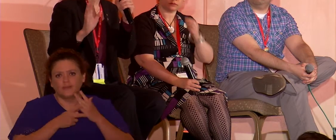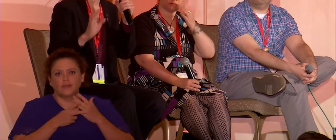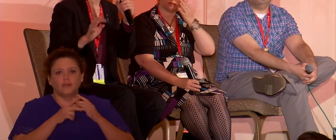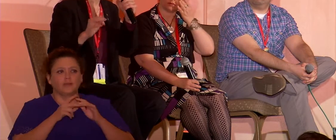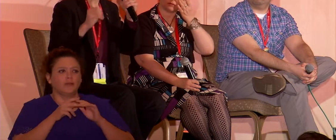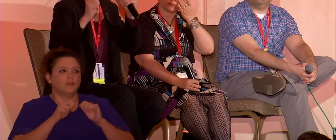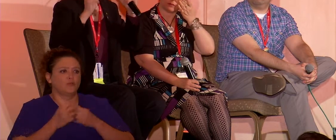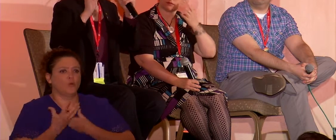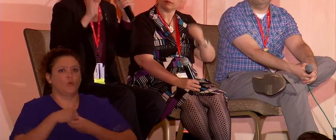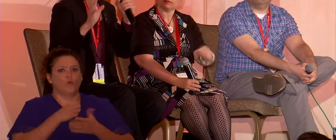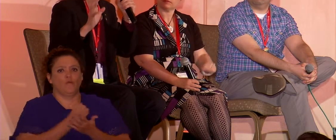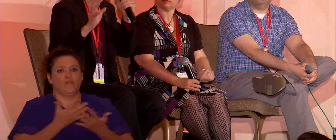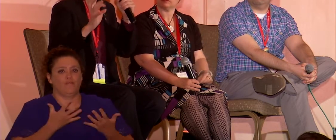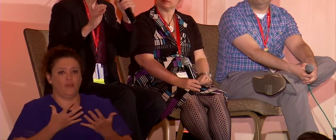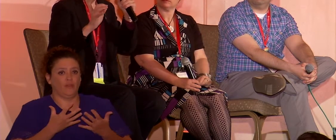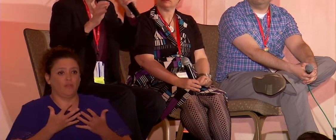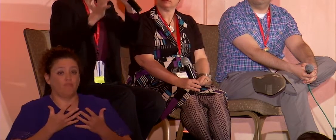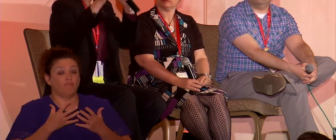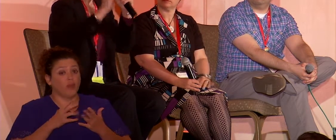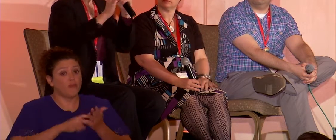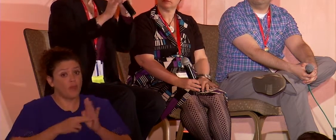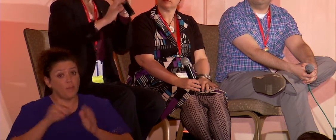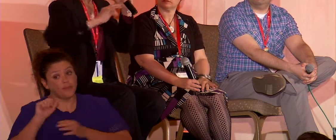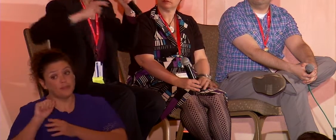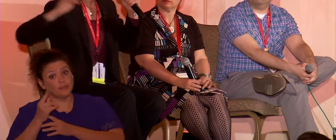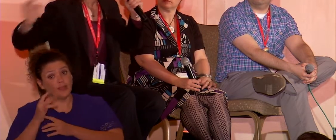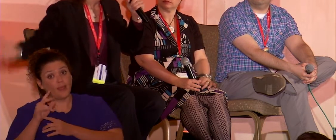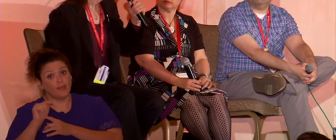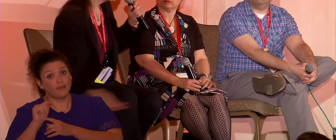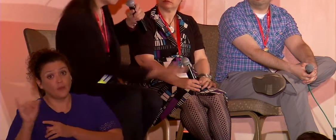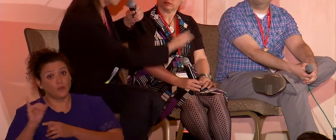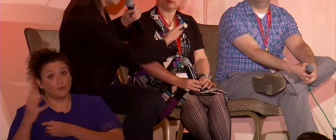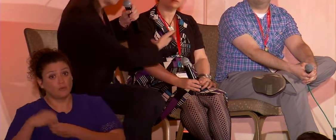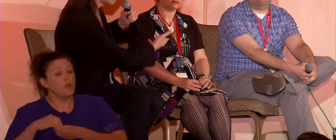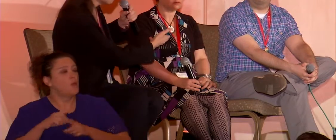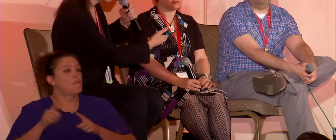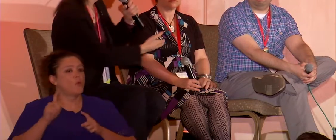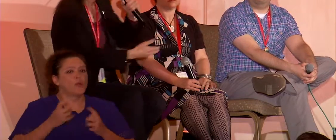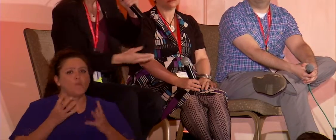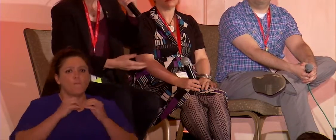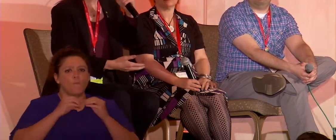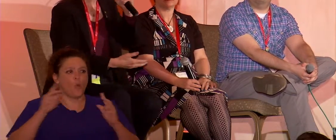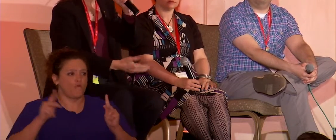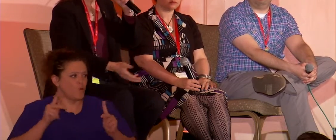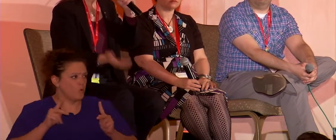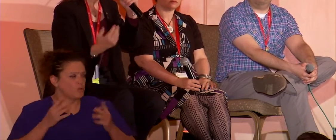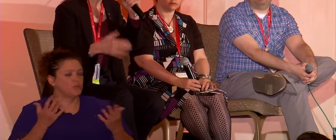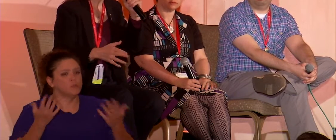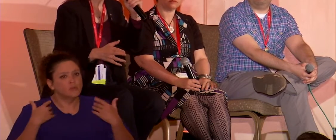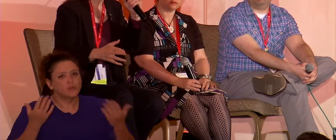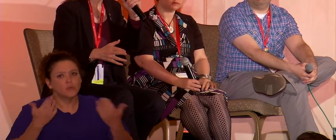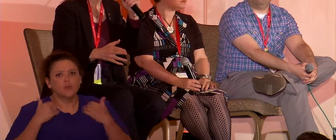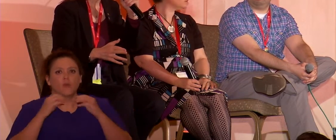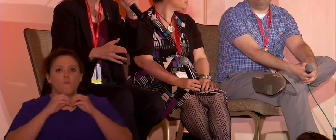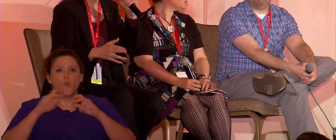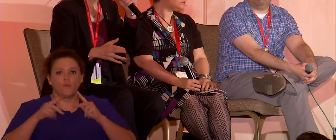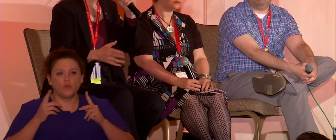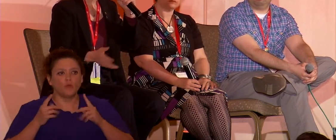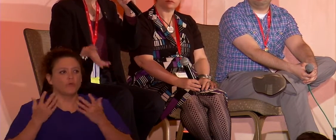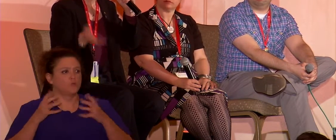everything, including atheism. But what we need is more folks to come forward and do workshops